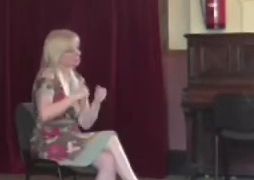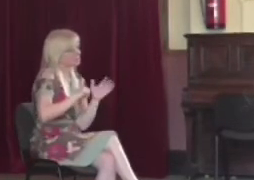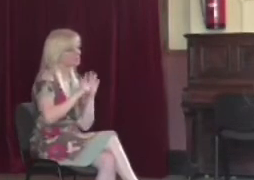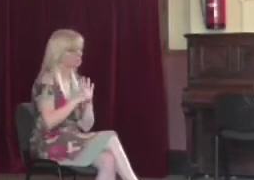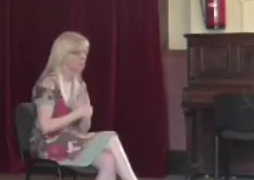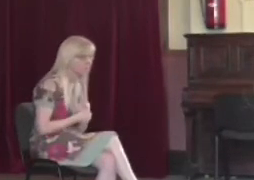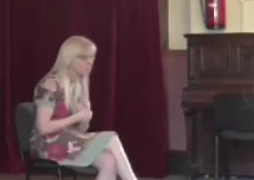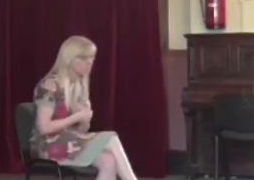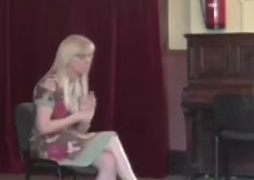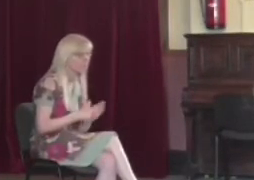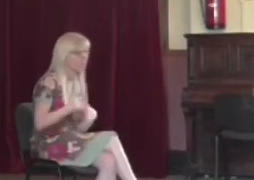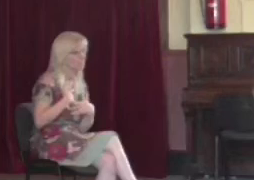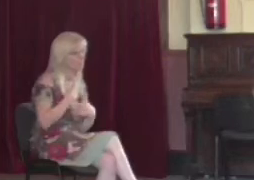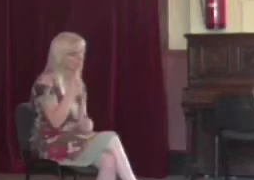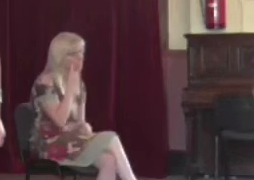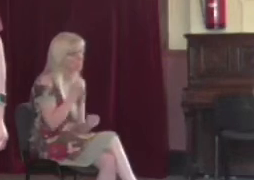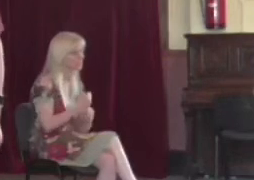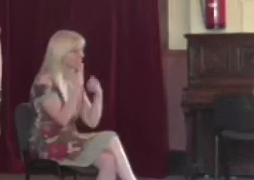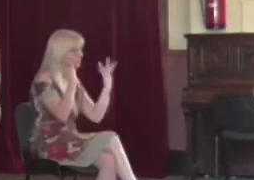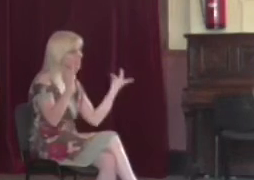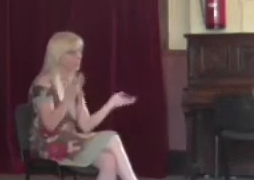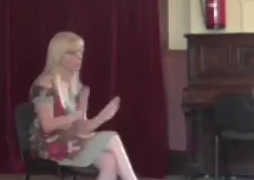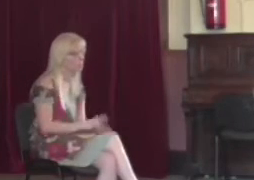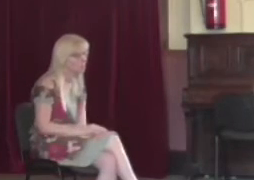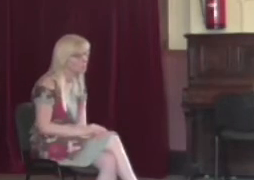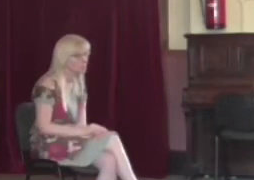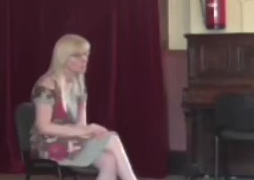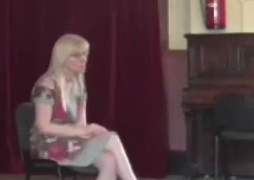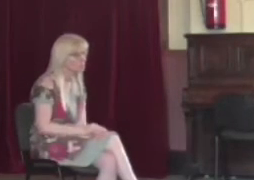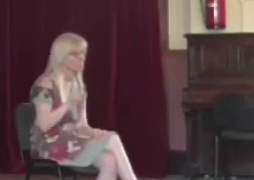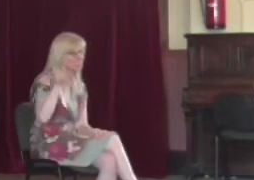know exactly what's happening when and, you know,